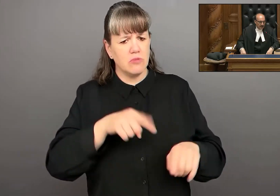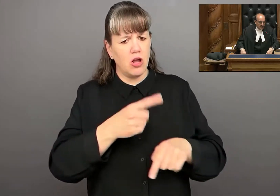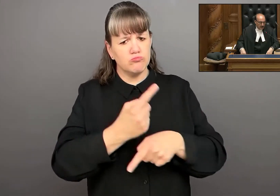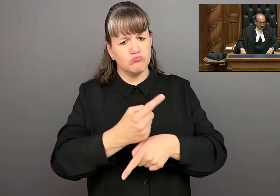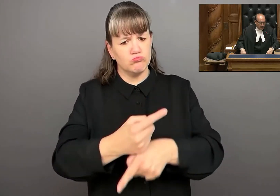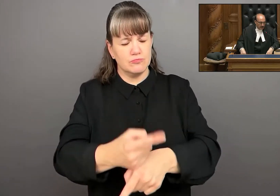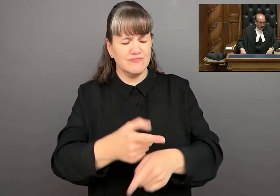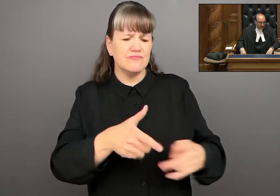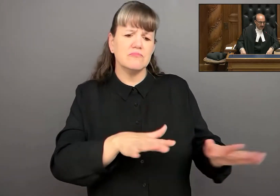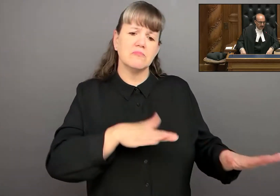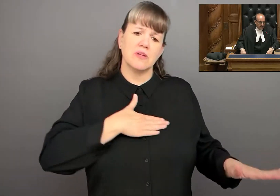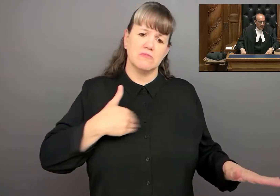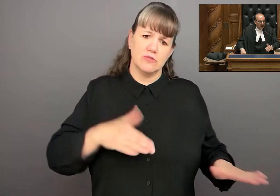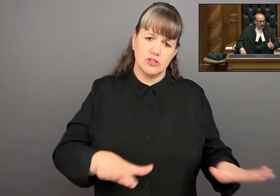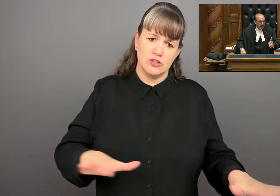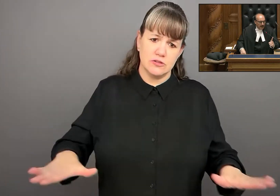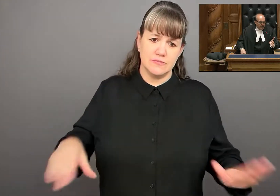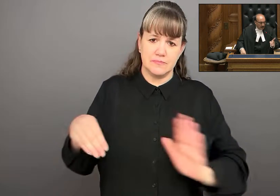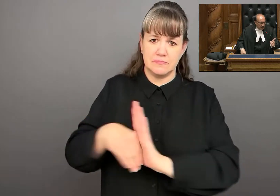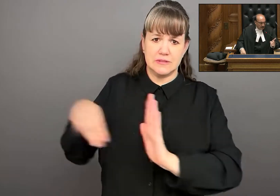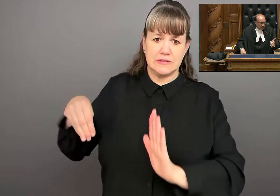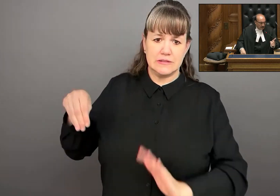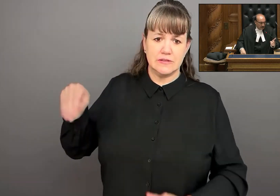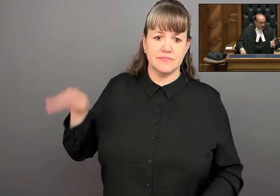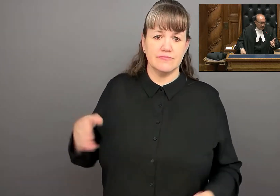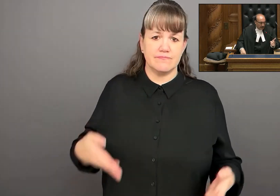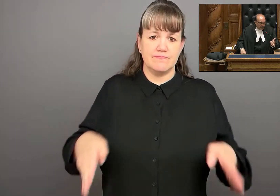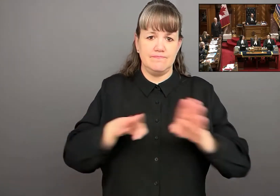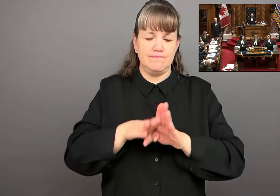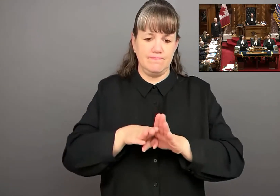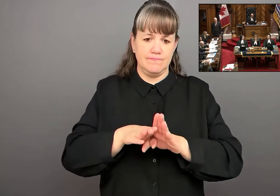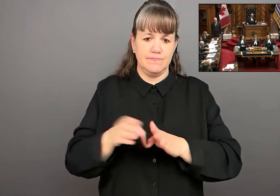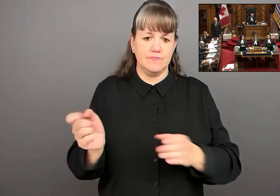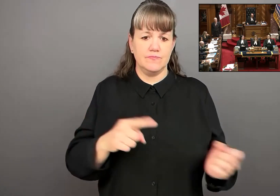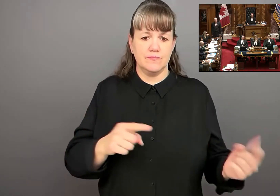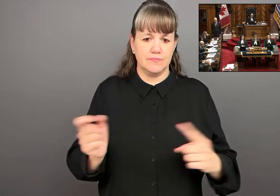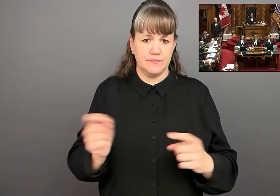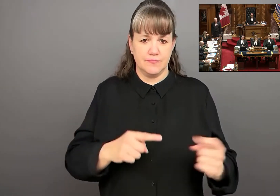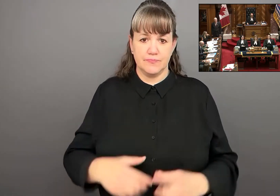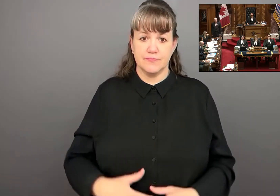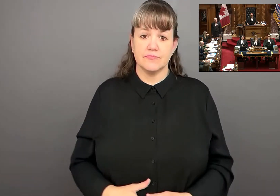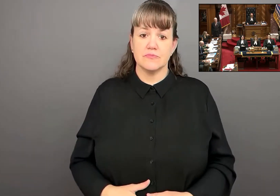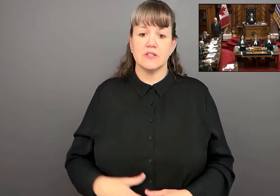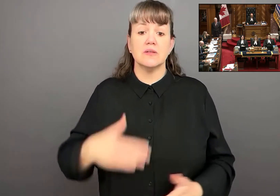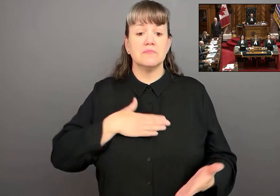Bell ends question period. Member, please.